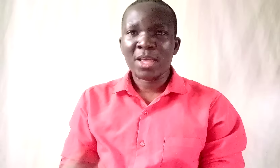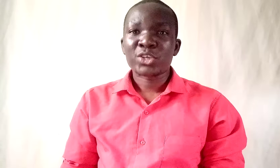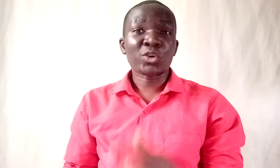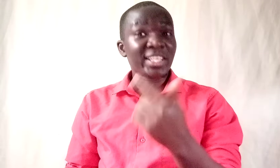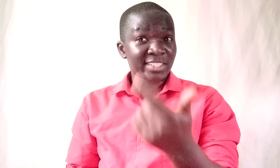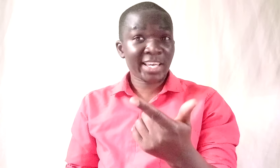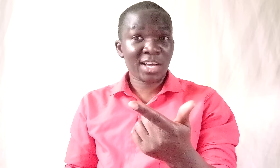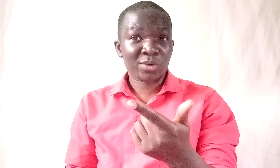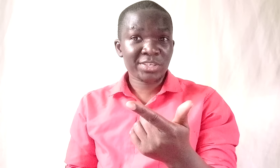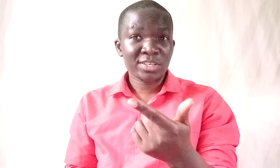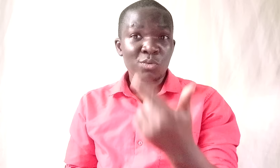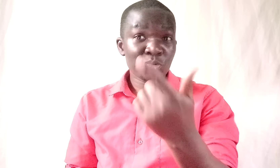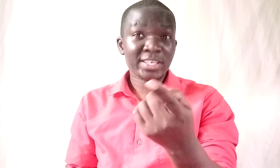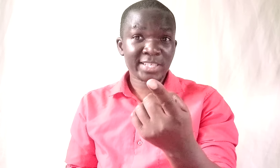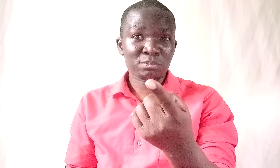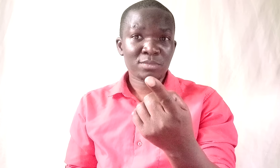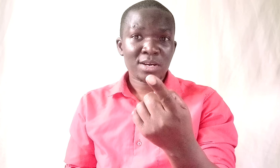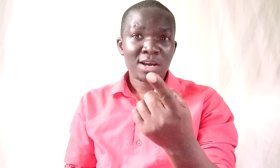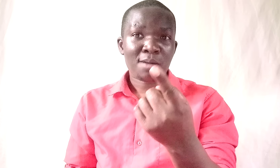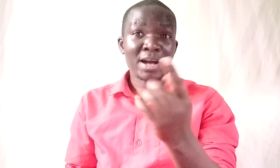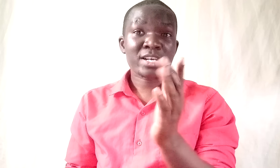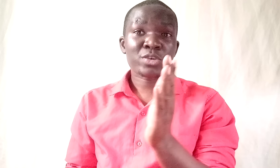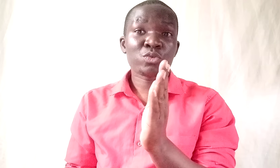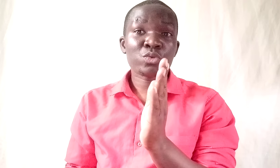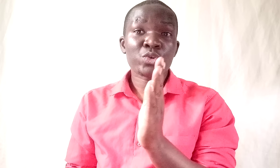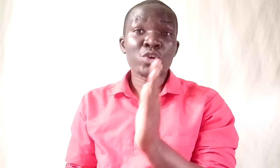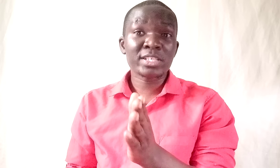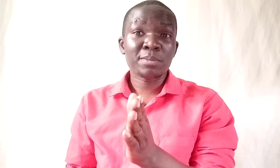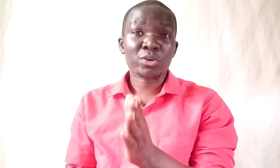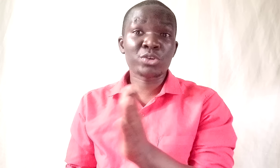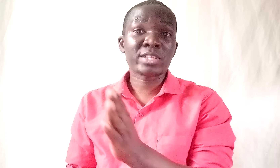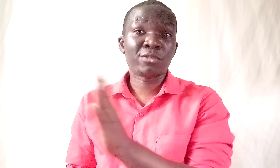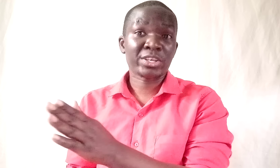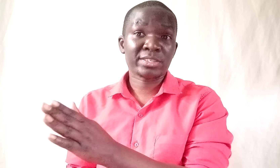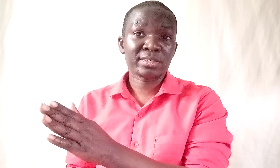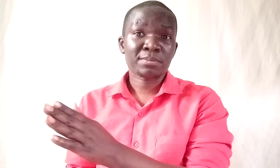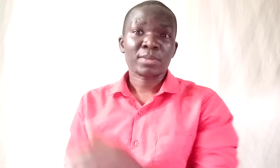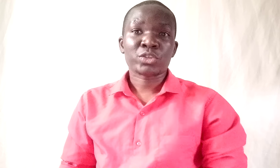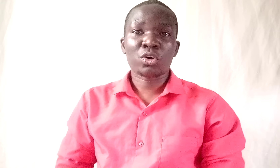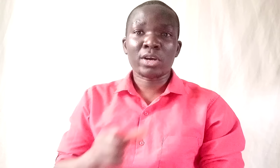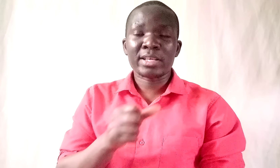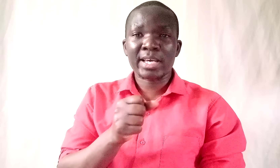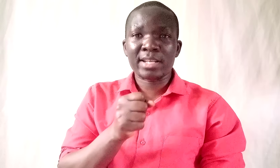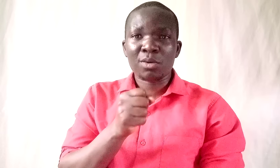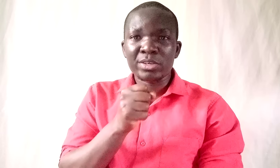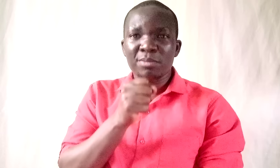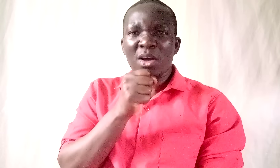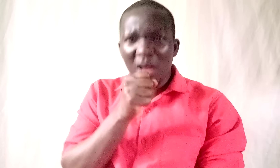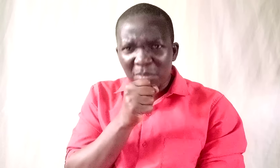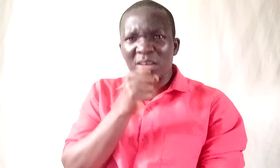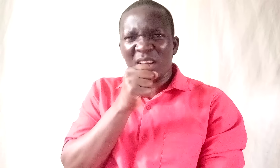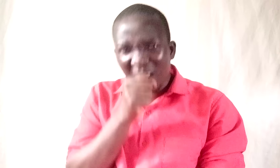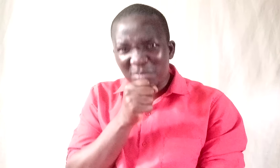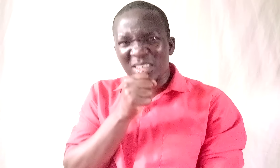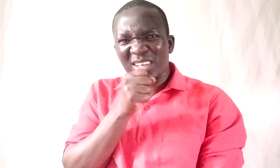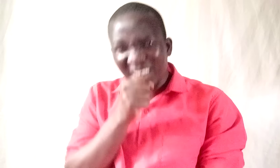So in sign language, we do the same, but you don't produce the voice. So in sign language,